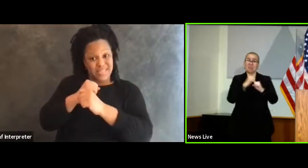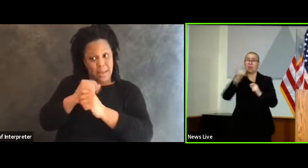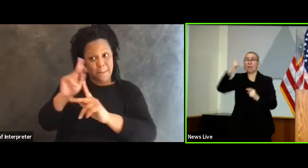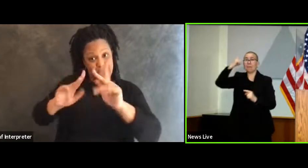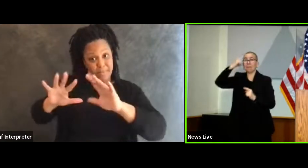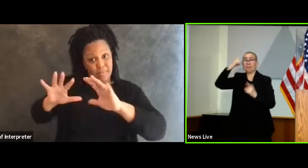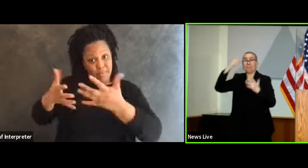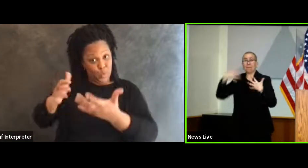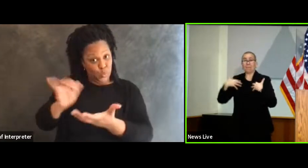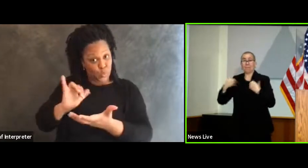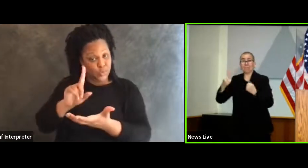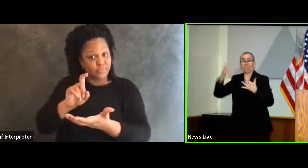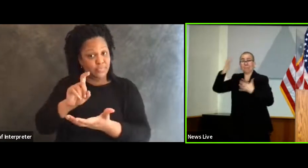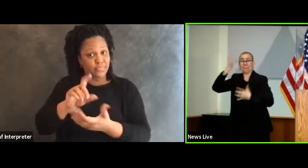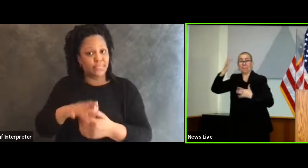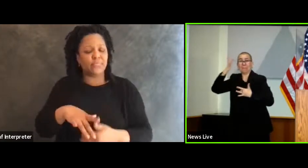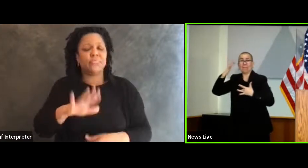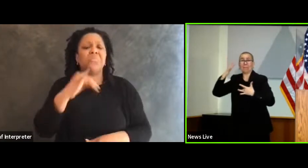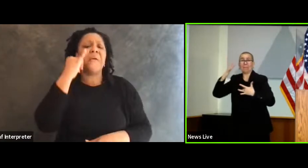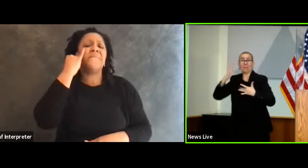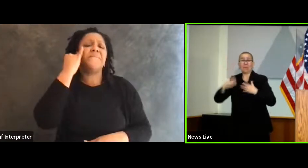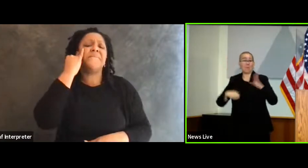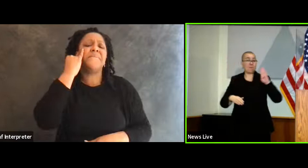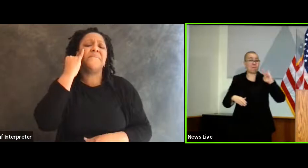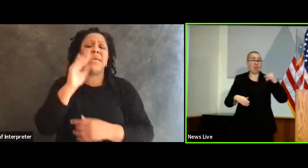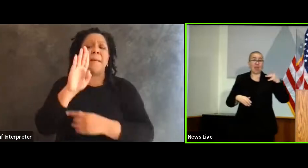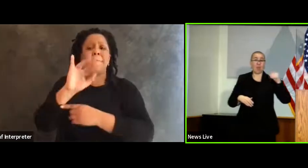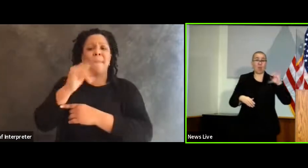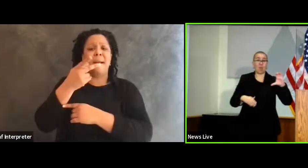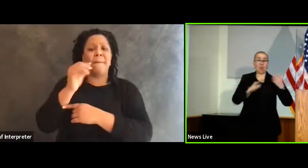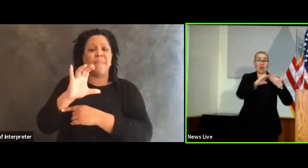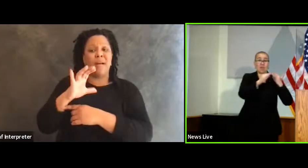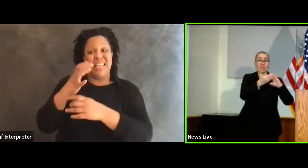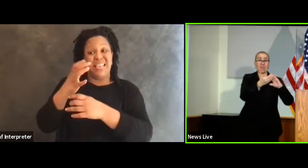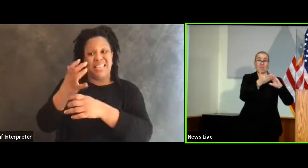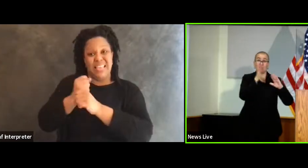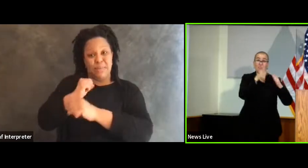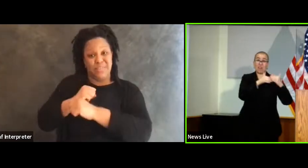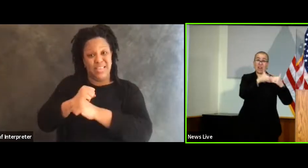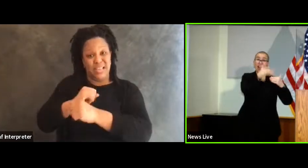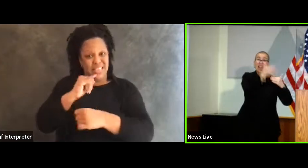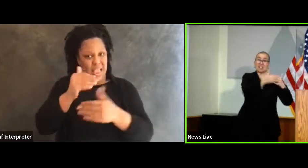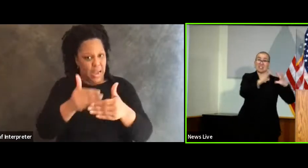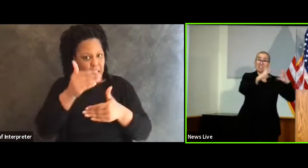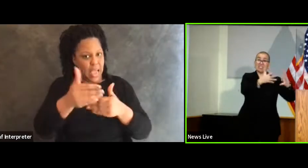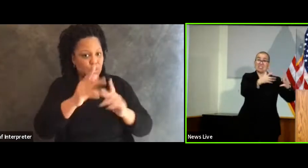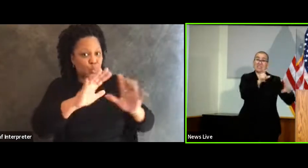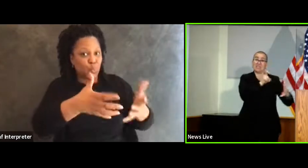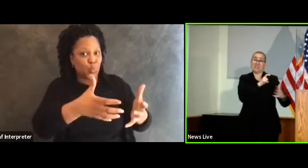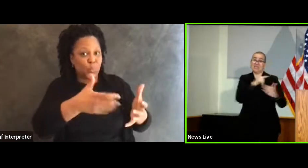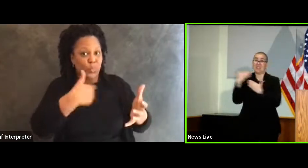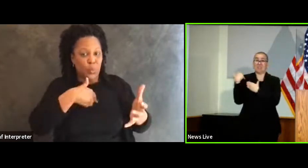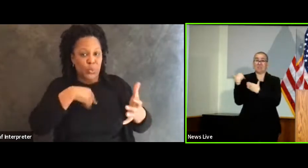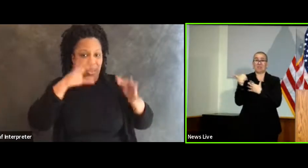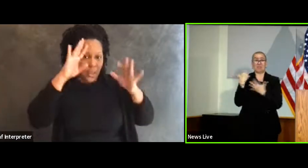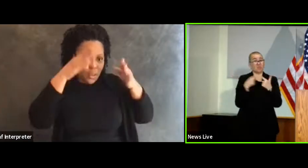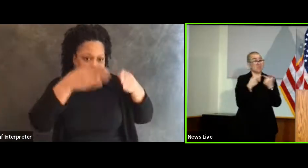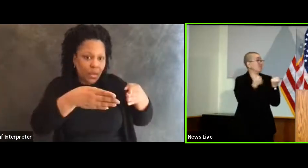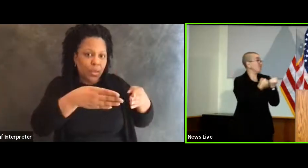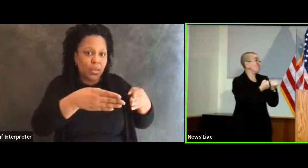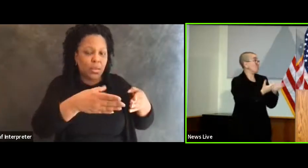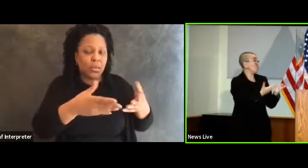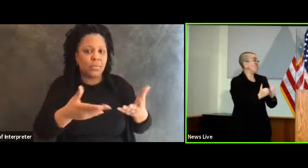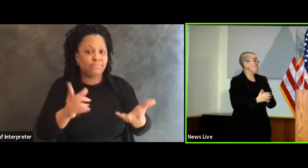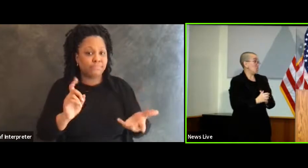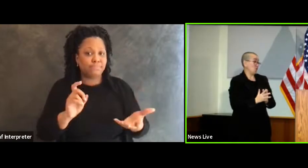where the BIPOC community gets some of these protections, is that the next phase in police accountability reform? Thank you